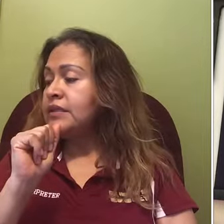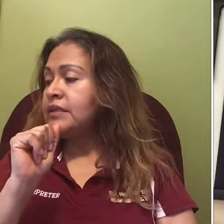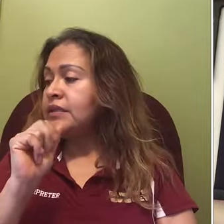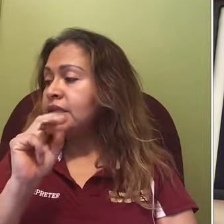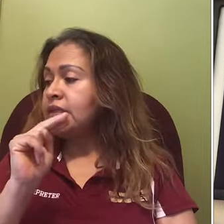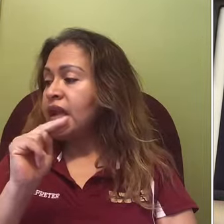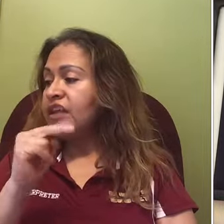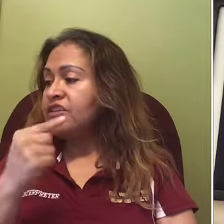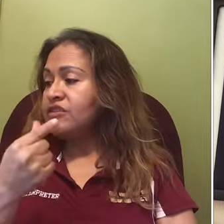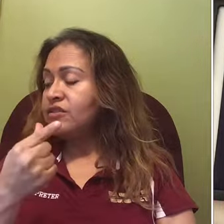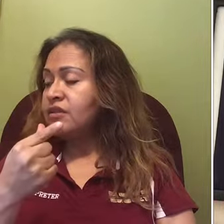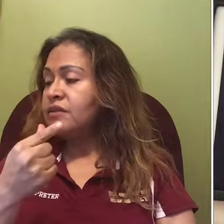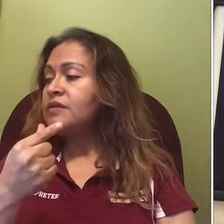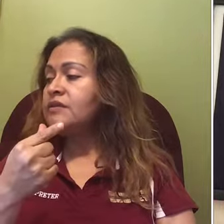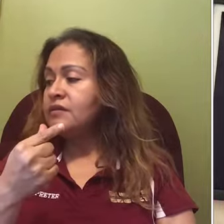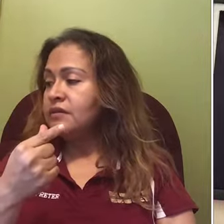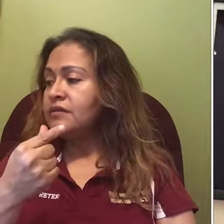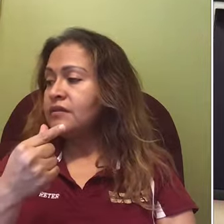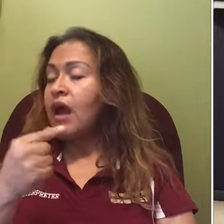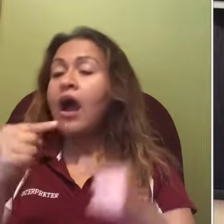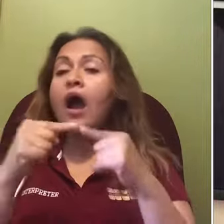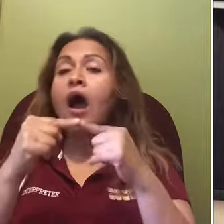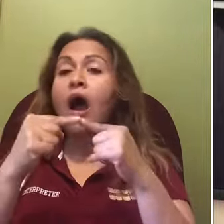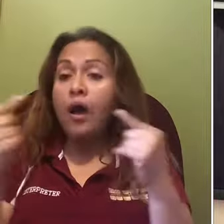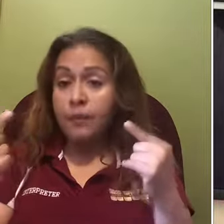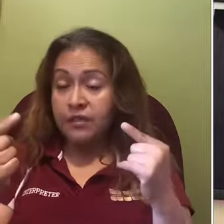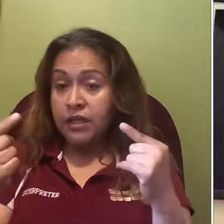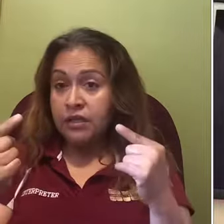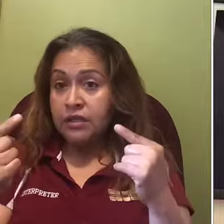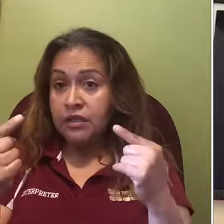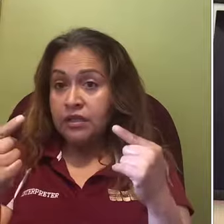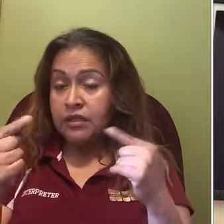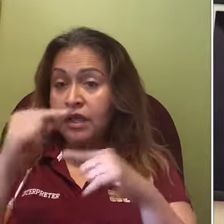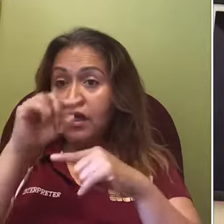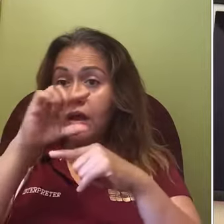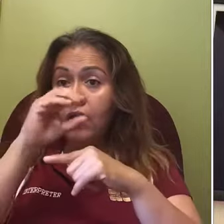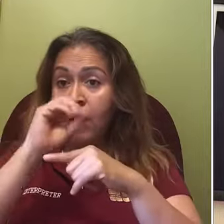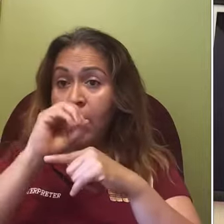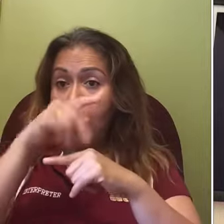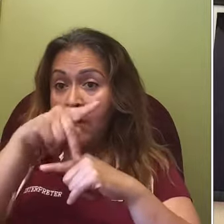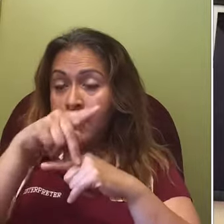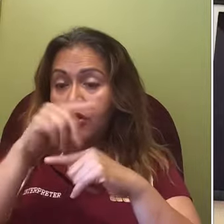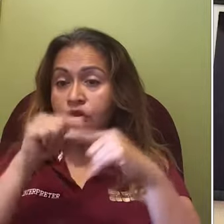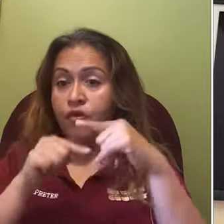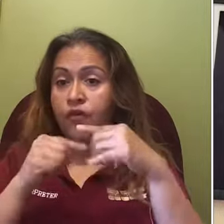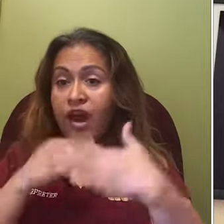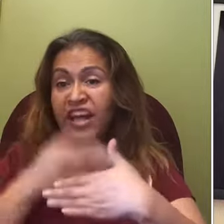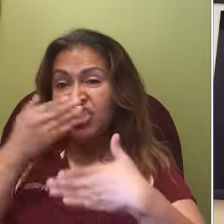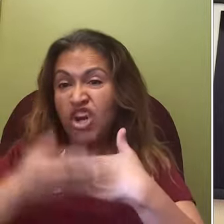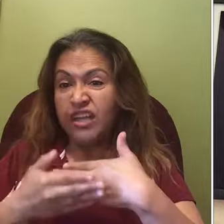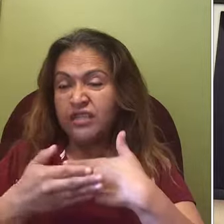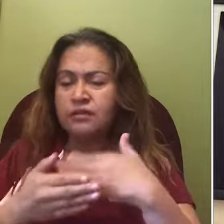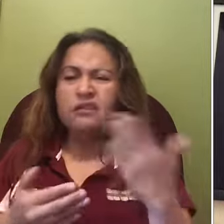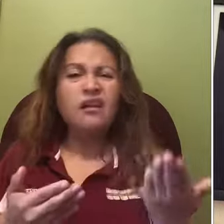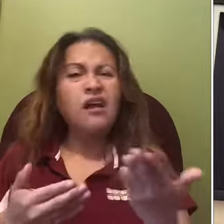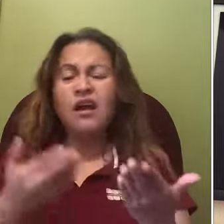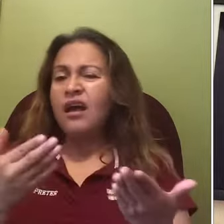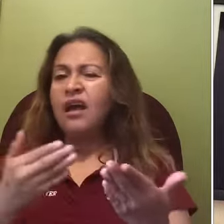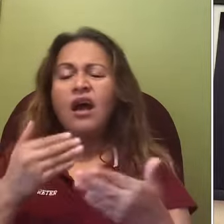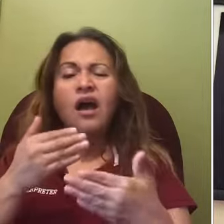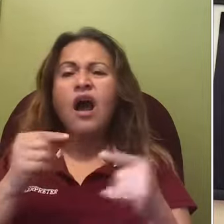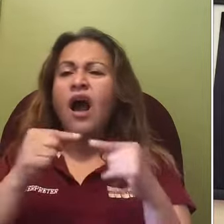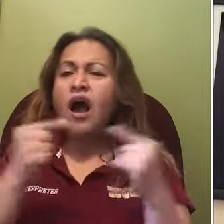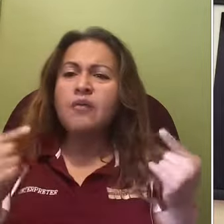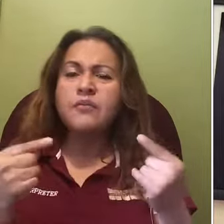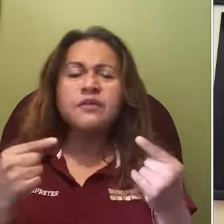Tangent is equal to opposite over adjacent. Opposite over adjacent. So you're probably saying, hey Sal, what is all this opposite, hypotenuse, adjacent?